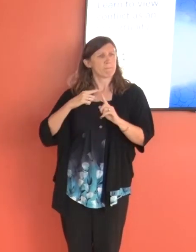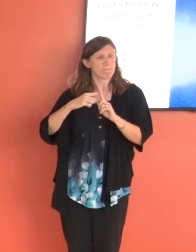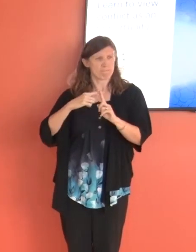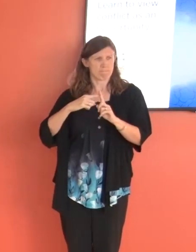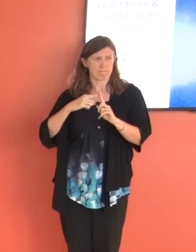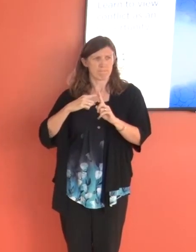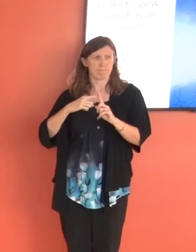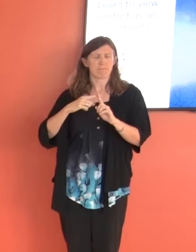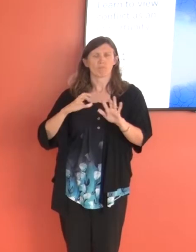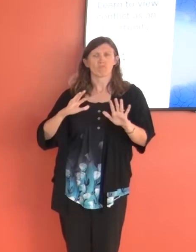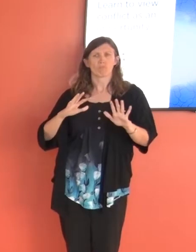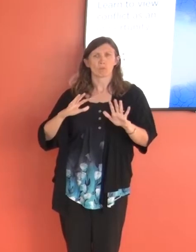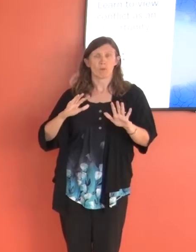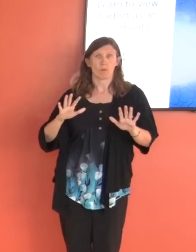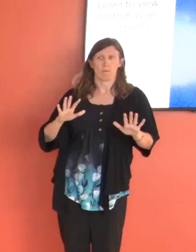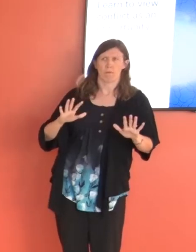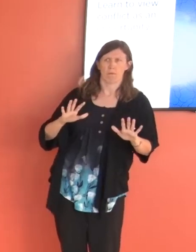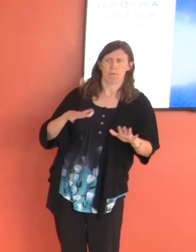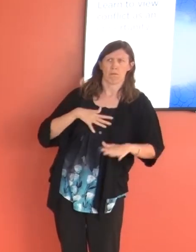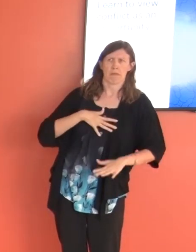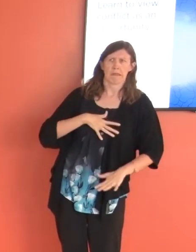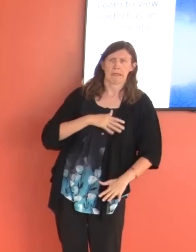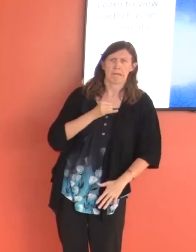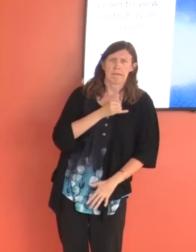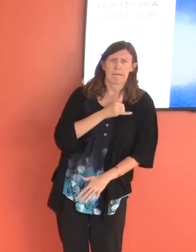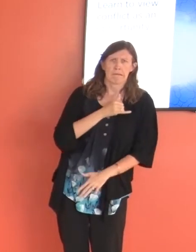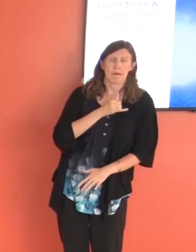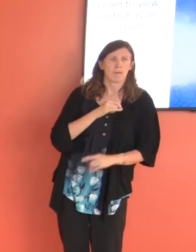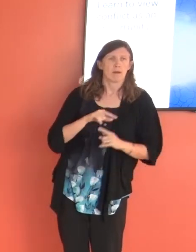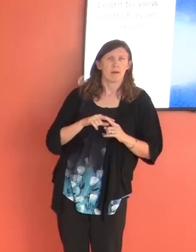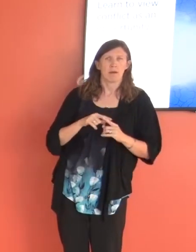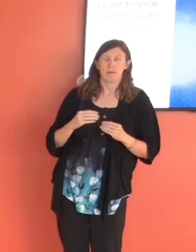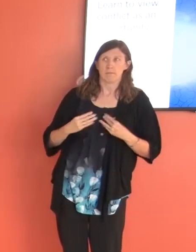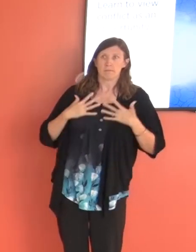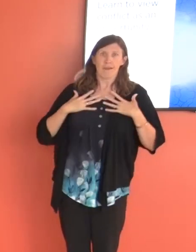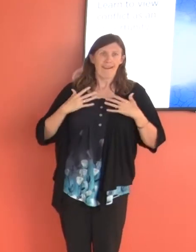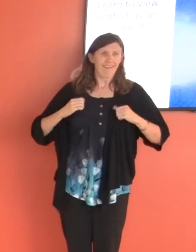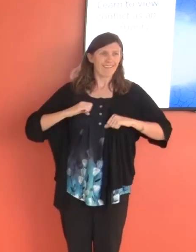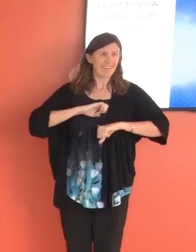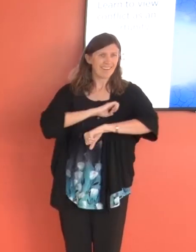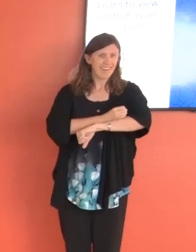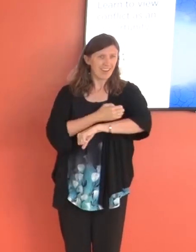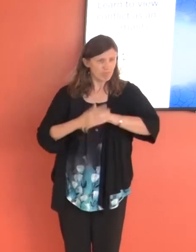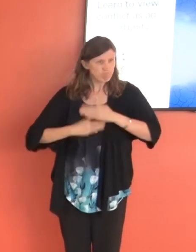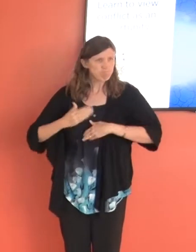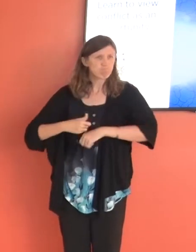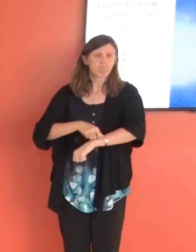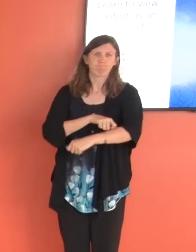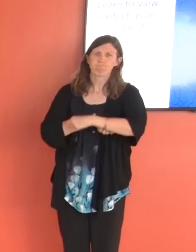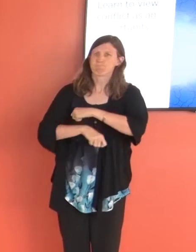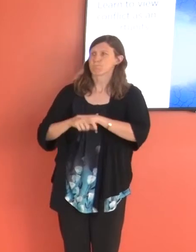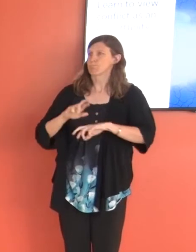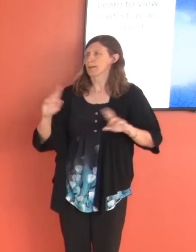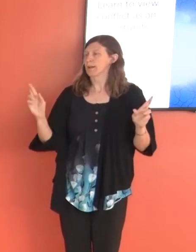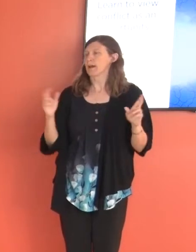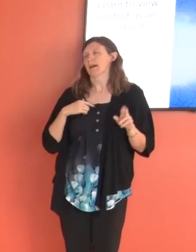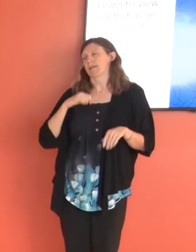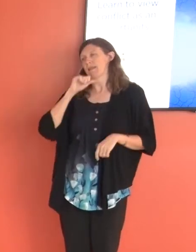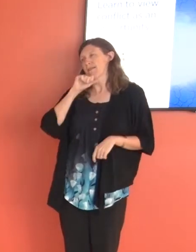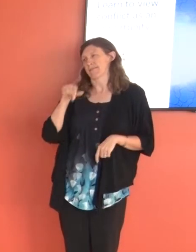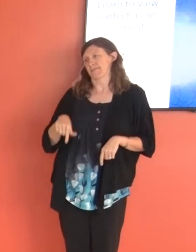format so that you don't get discouraged by the change, but you're actually energized about it. And so that's one of the things that I love about working